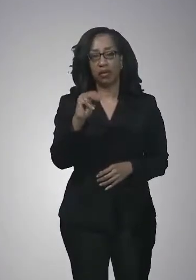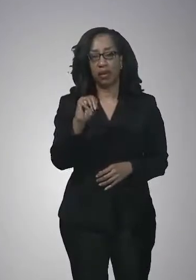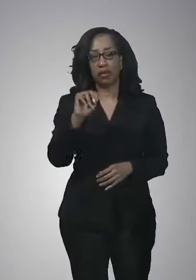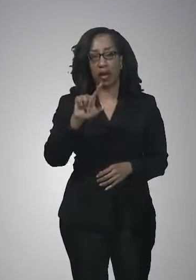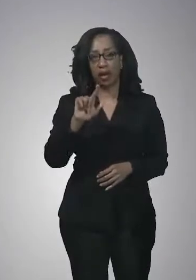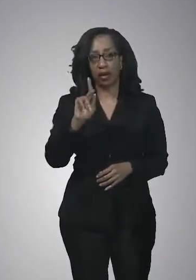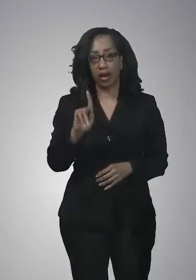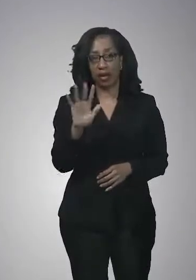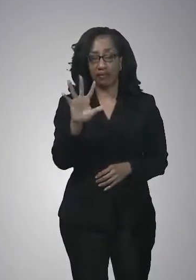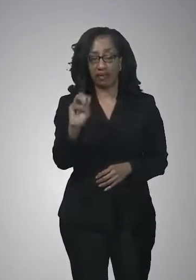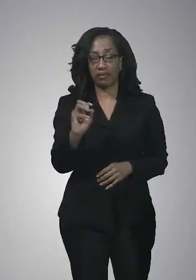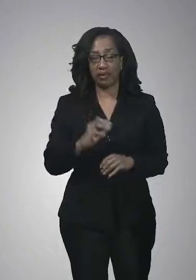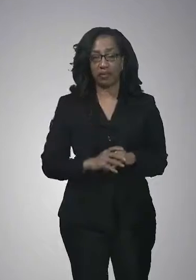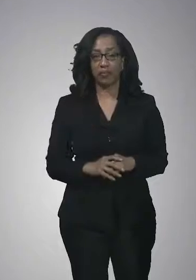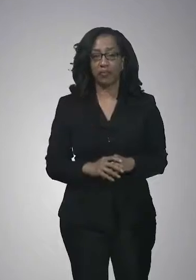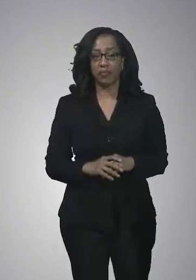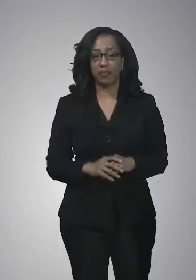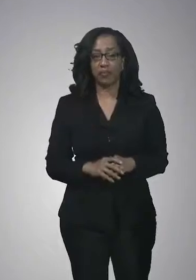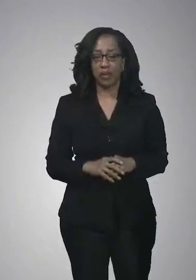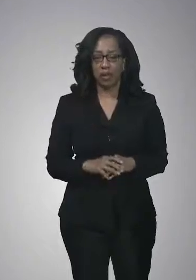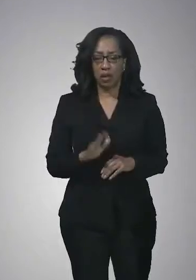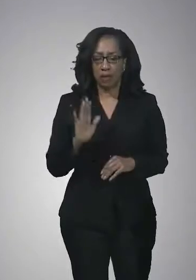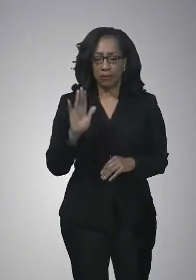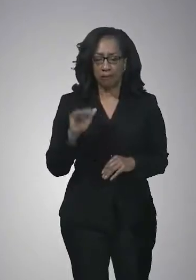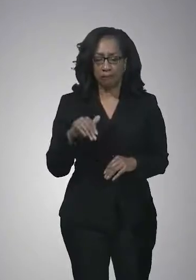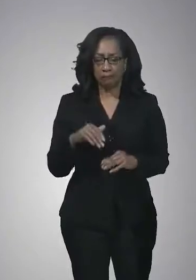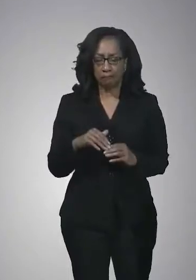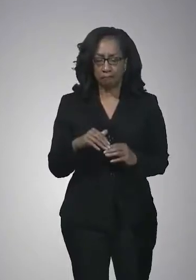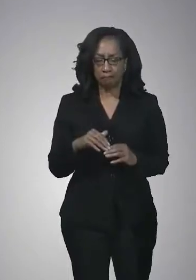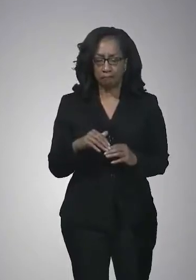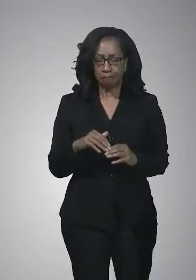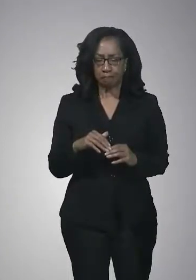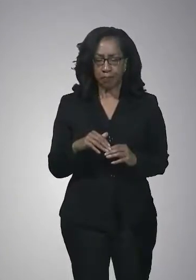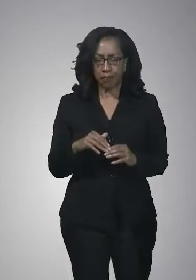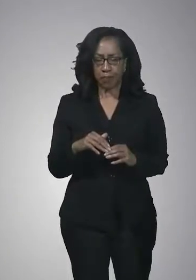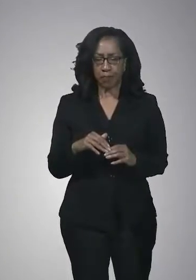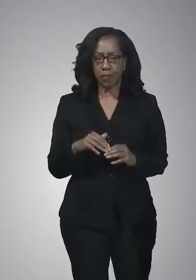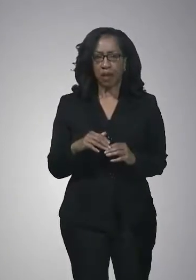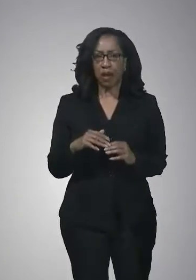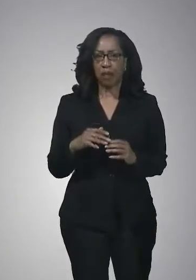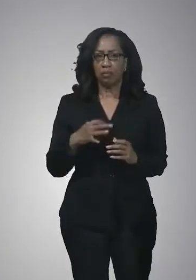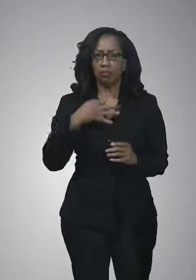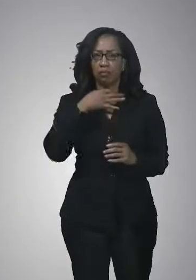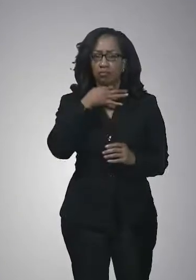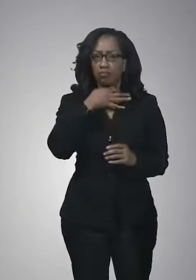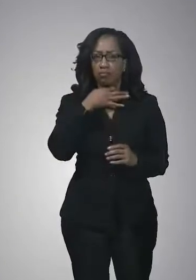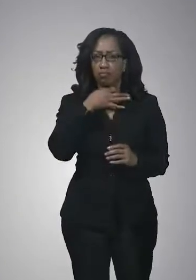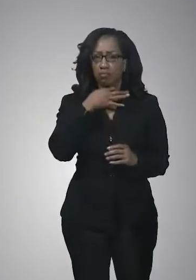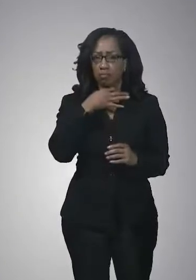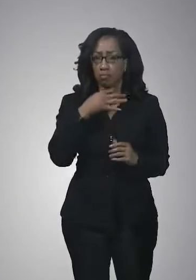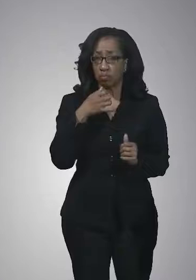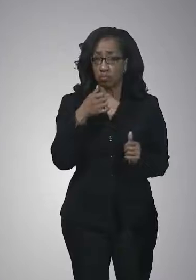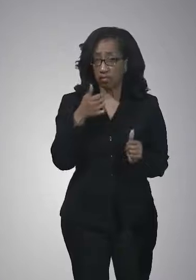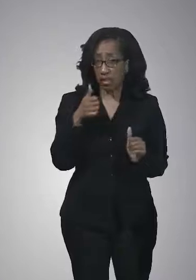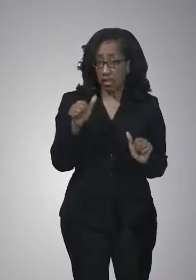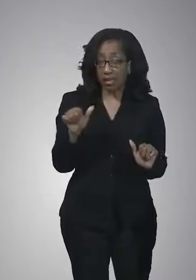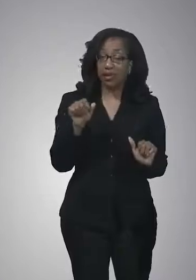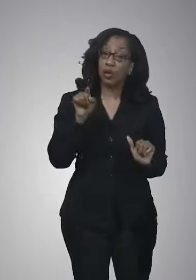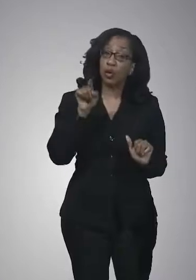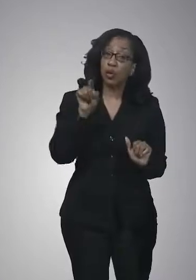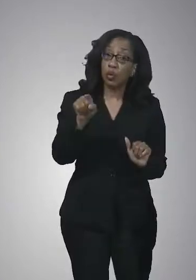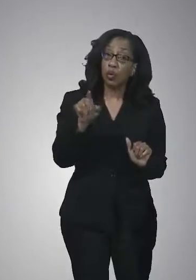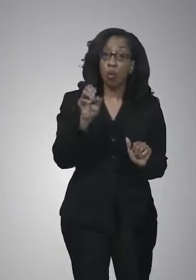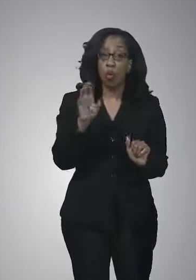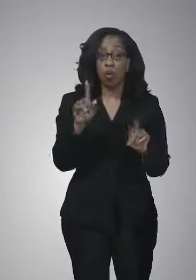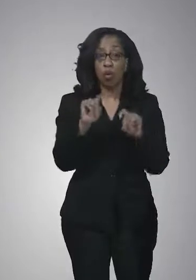Hi, I think you touched on this a little bit in the earlier responses, but I'm just wondering, is there anything that you or your team has learned